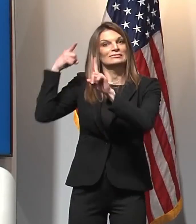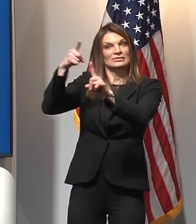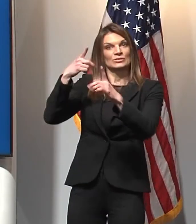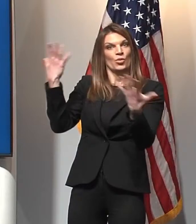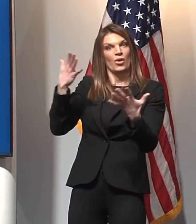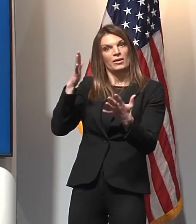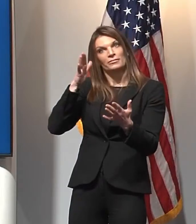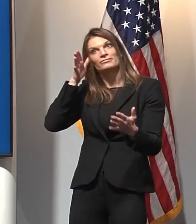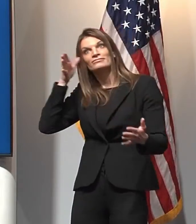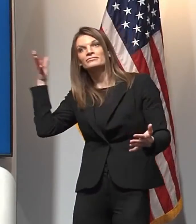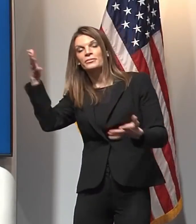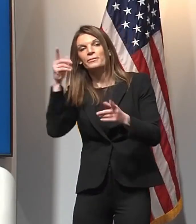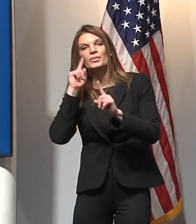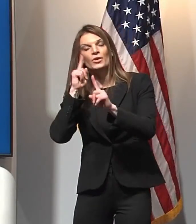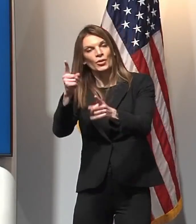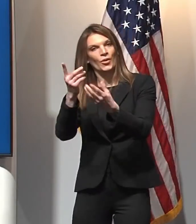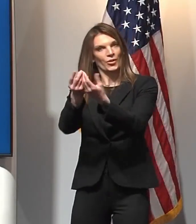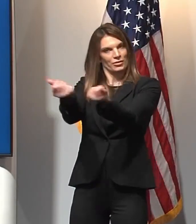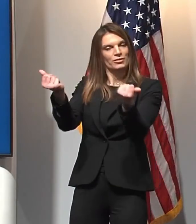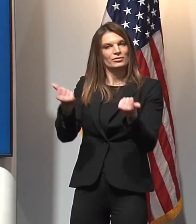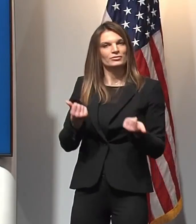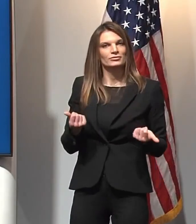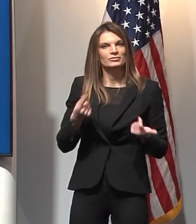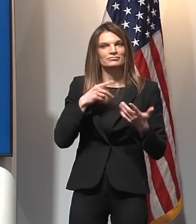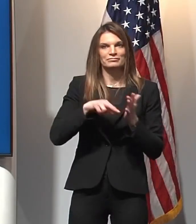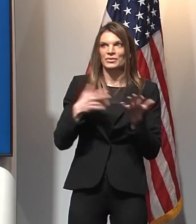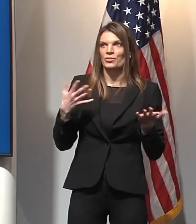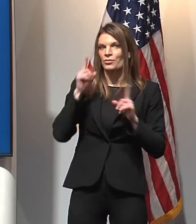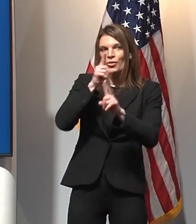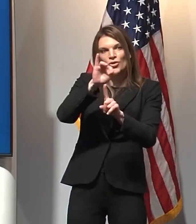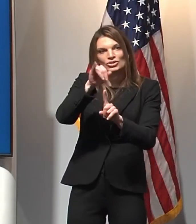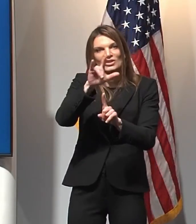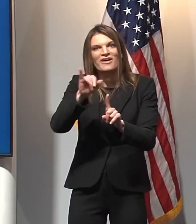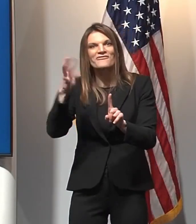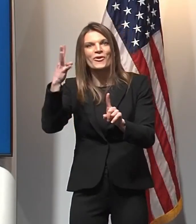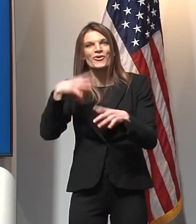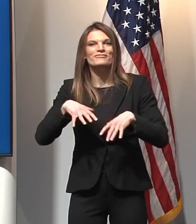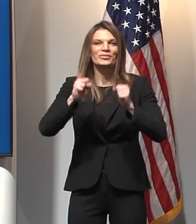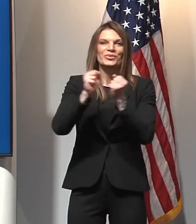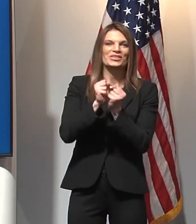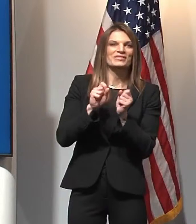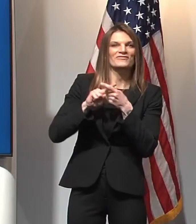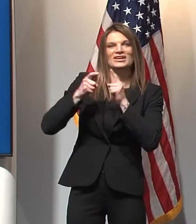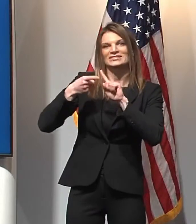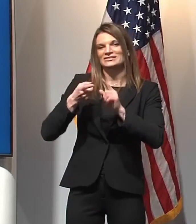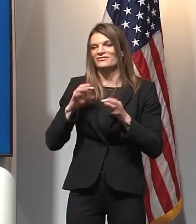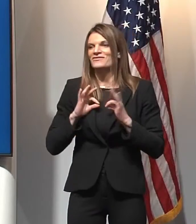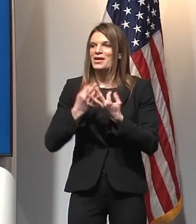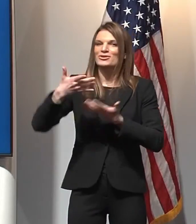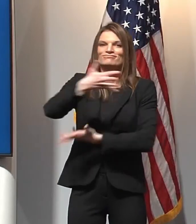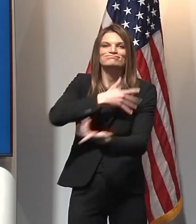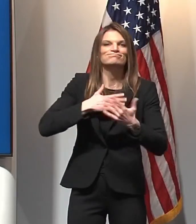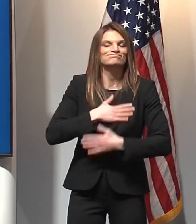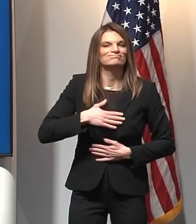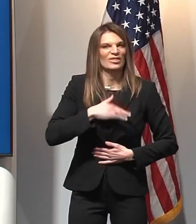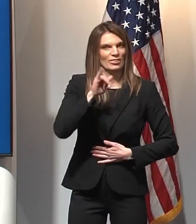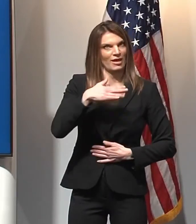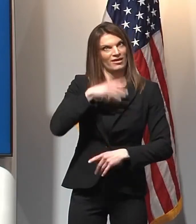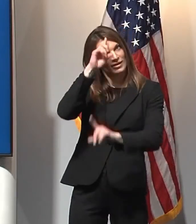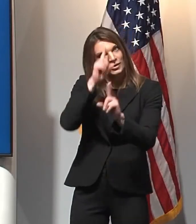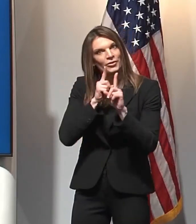the ultimate, which would be spending 4th of July together and enjoying it. But what we really need